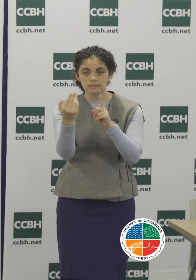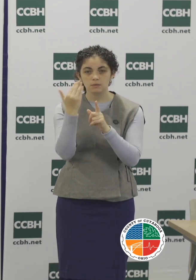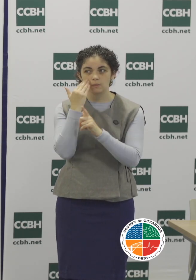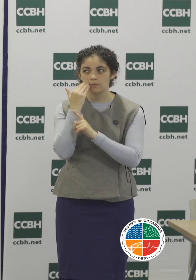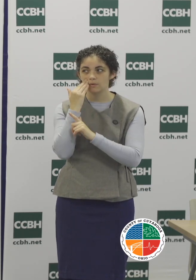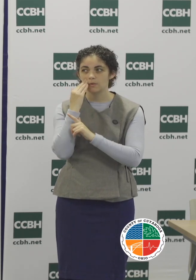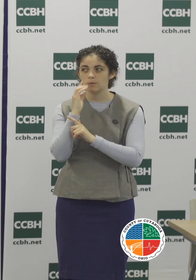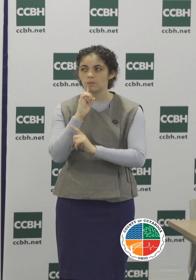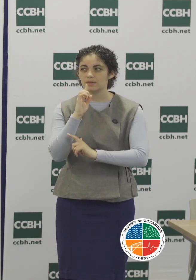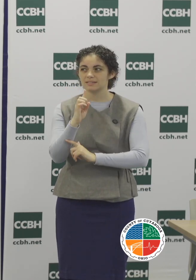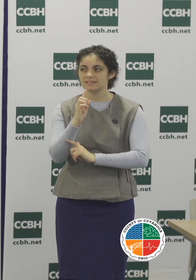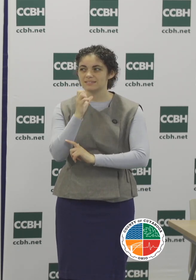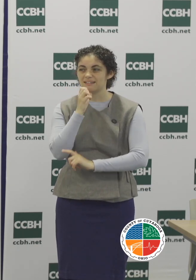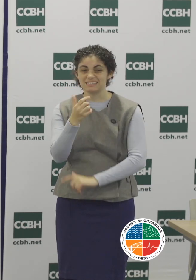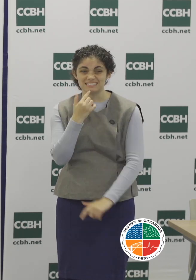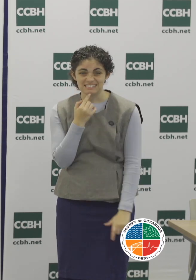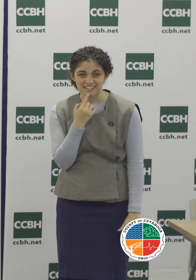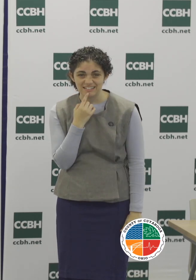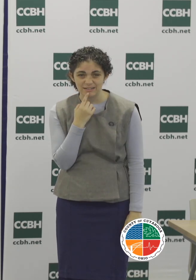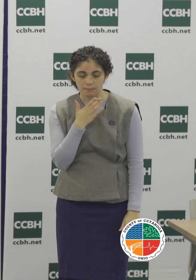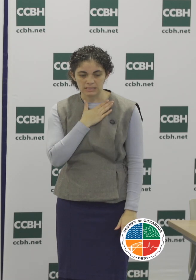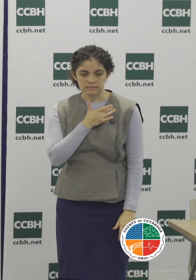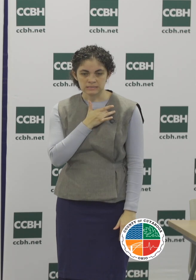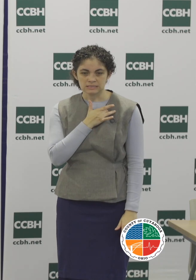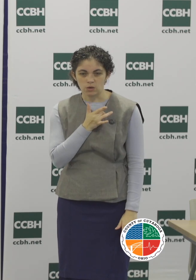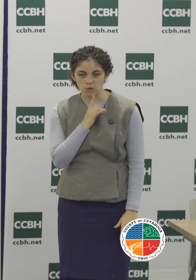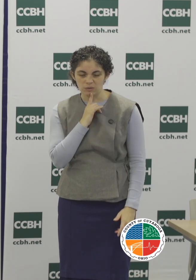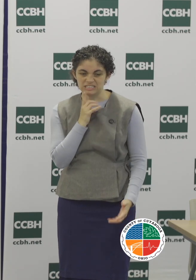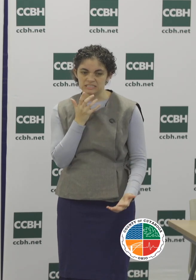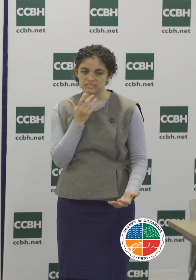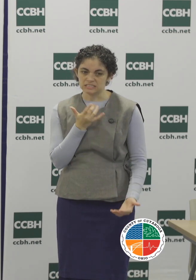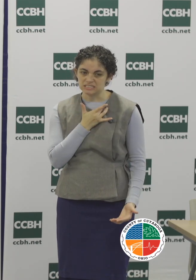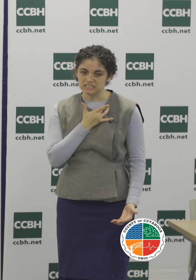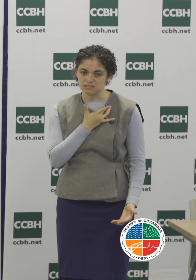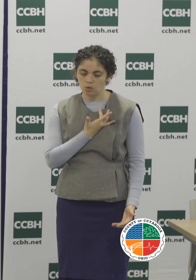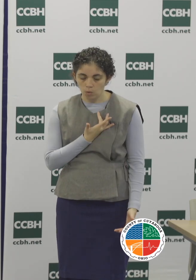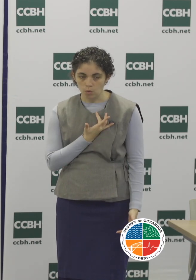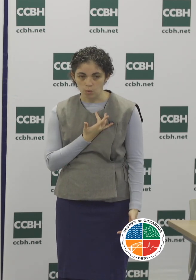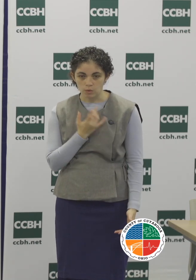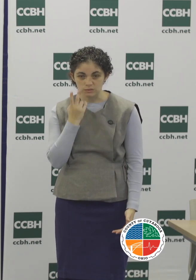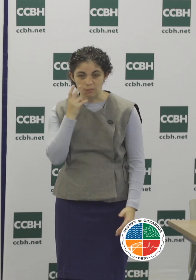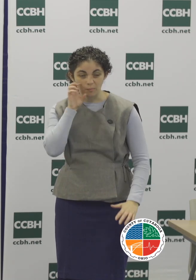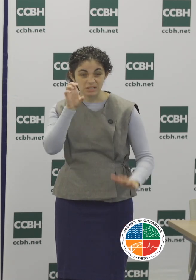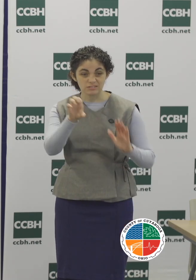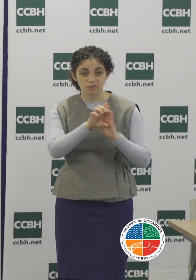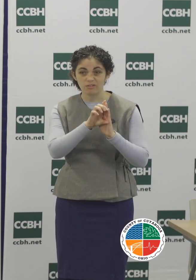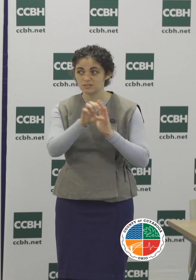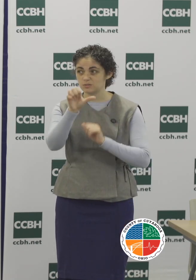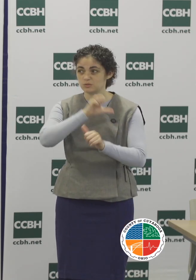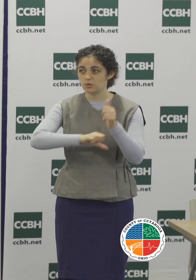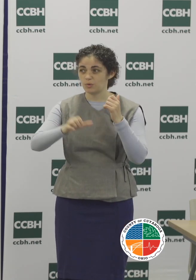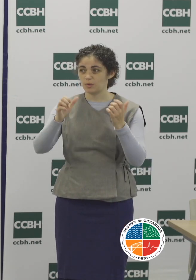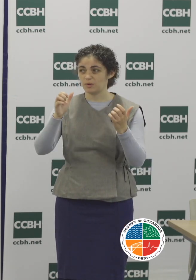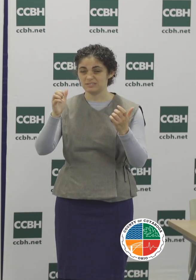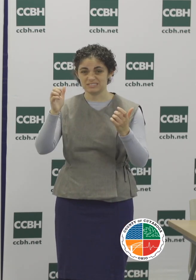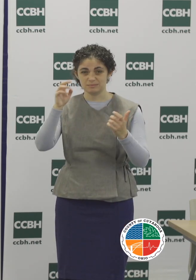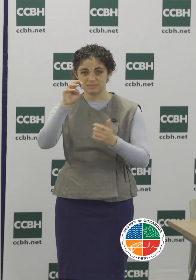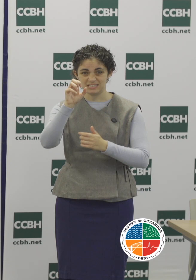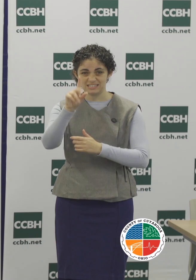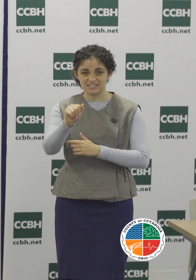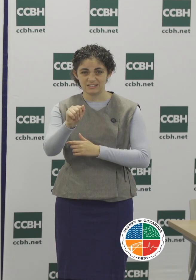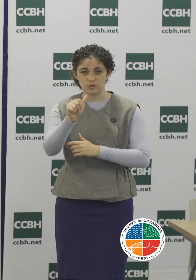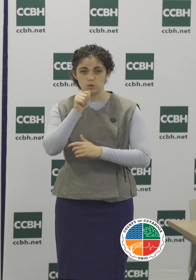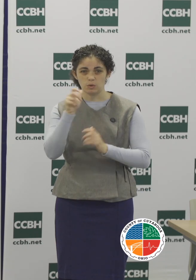I would be remiss if I didn't say my heart was a bit heavy when I saw pictures on social media of people who